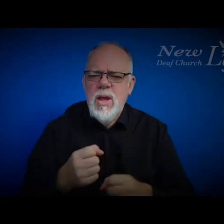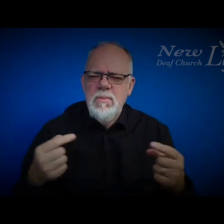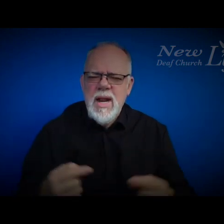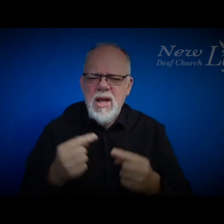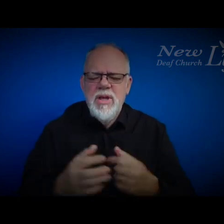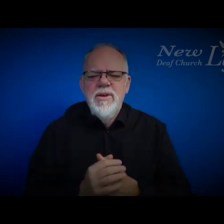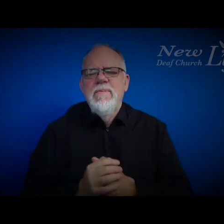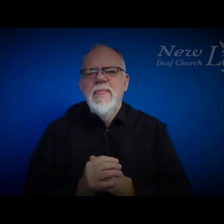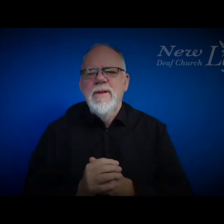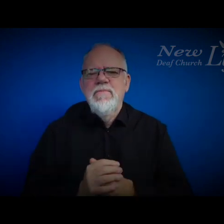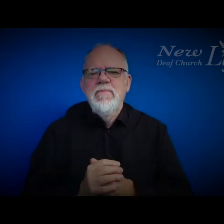beautiful role model.